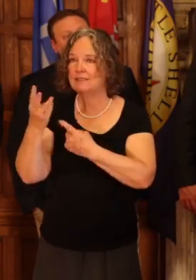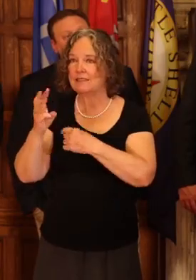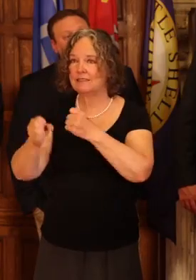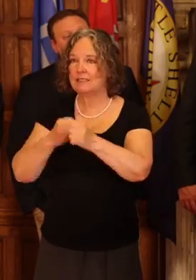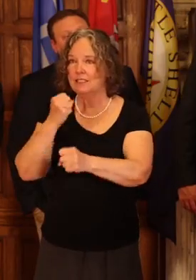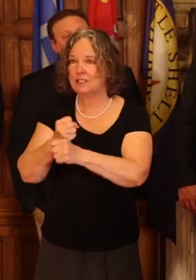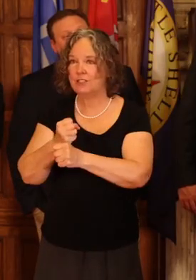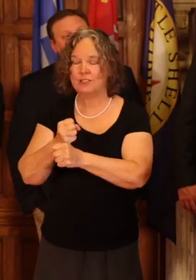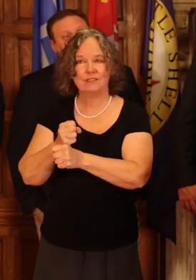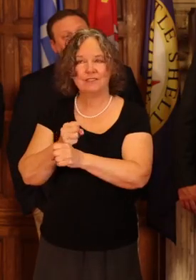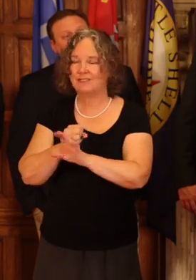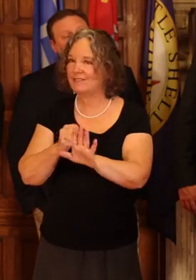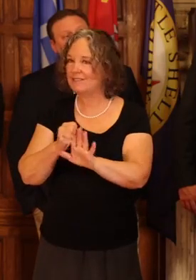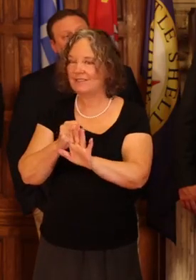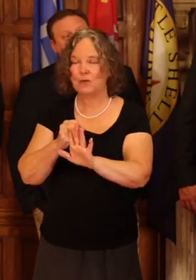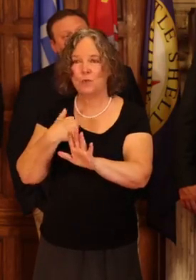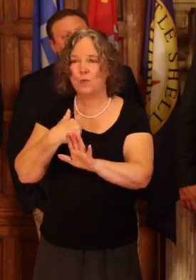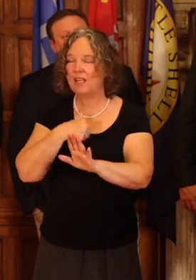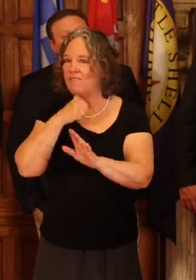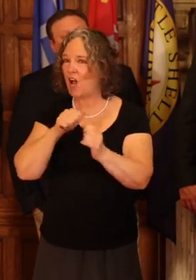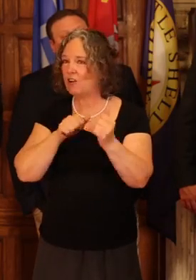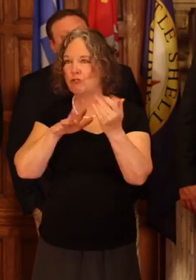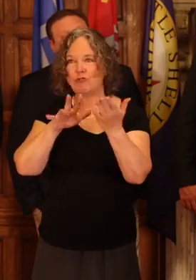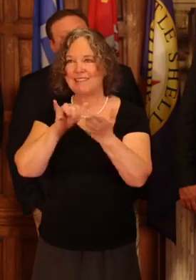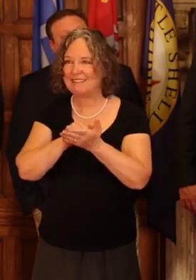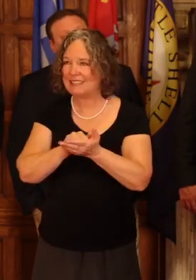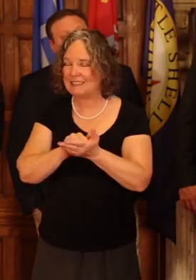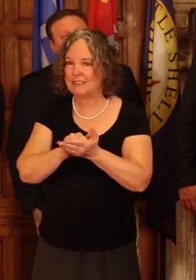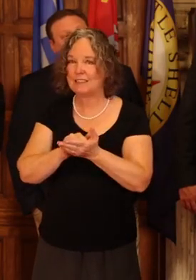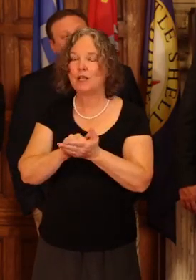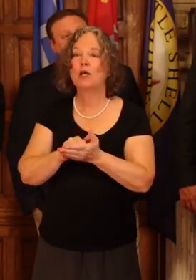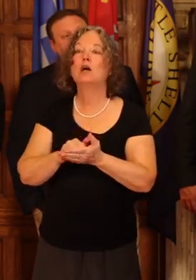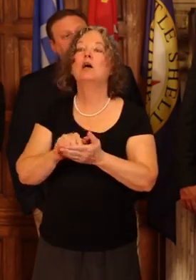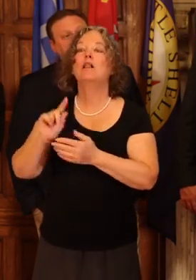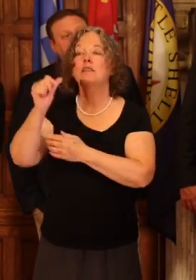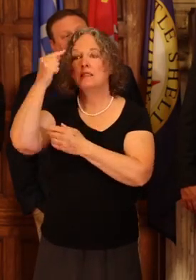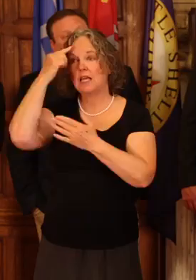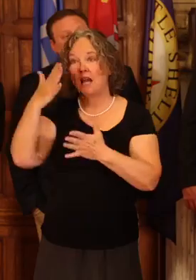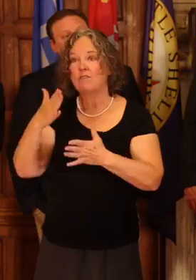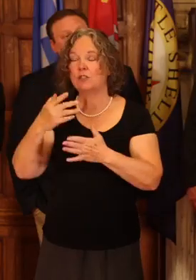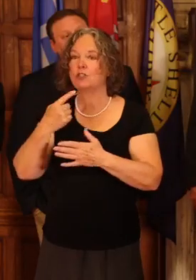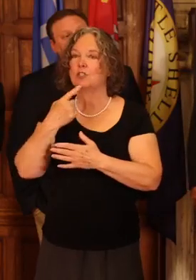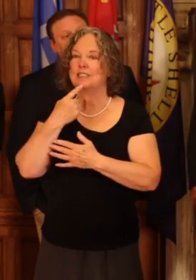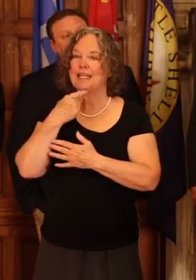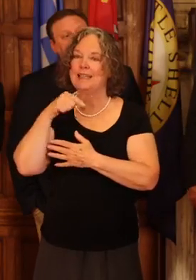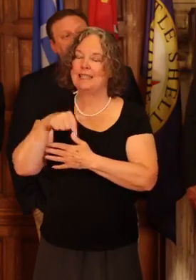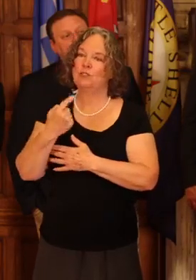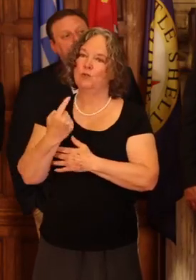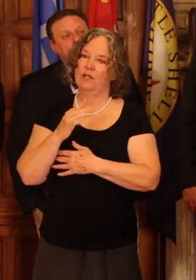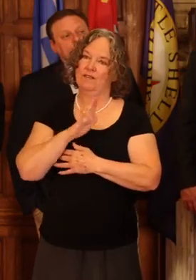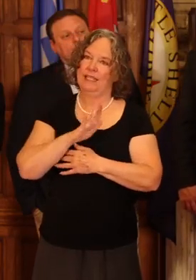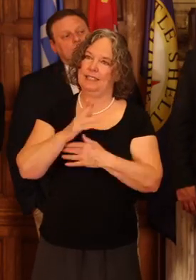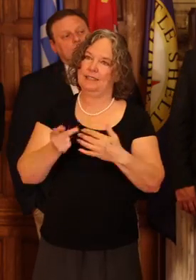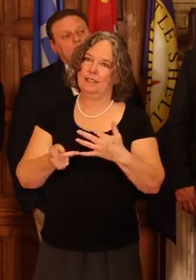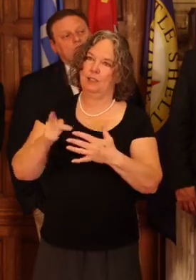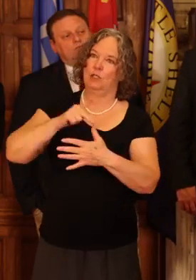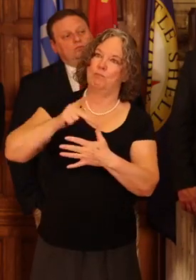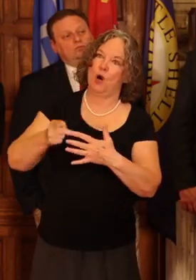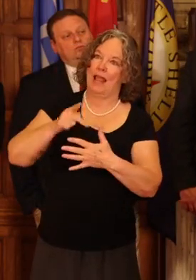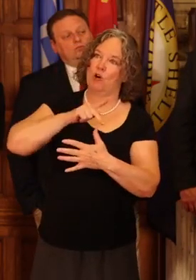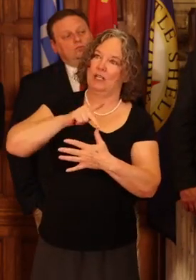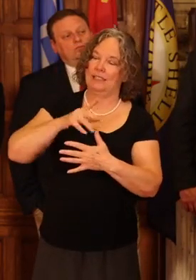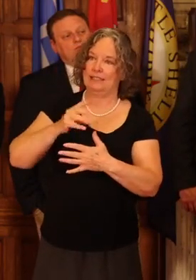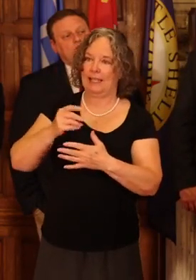addressed. And as the governor came in, this was one of his top priorities and tasked me to take on